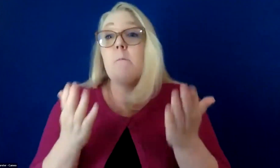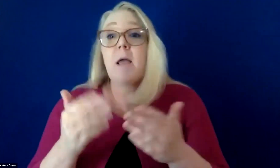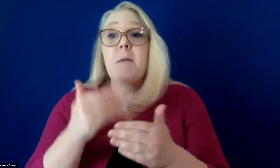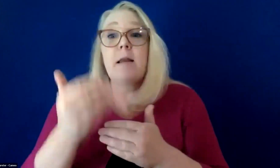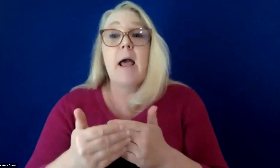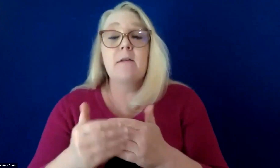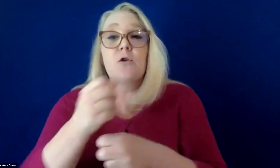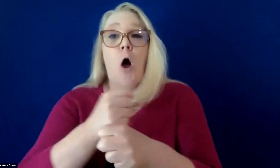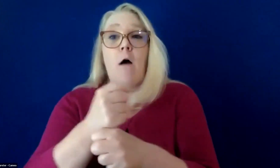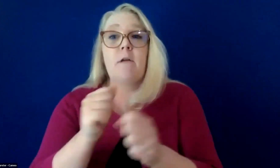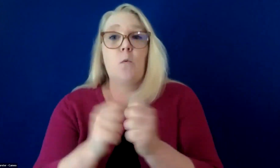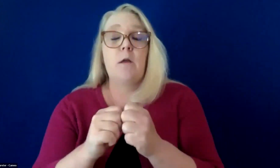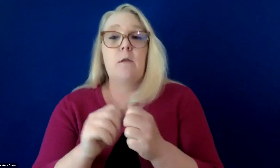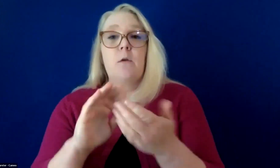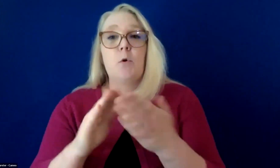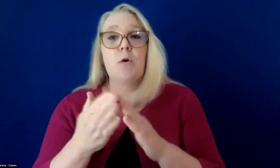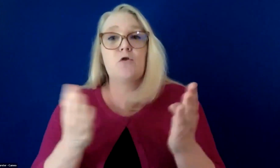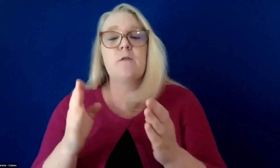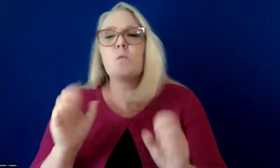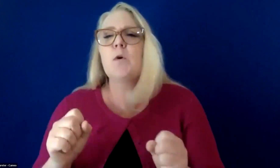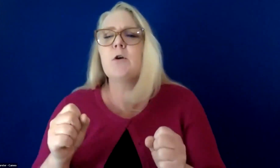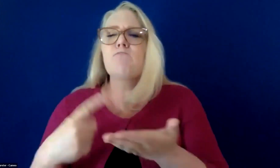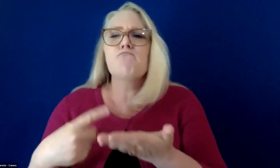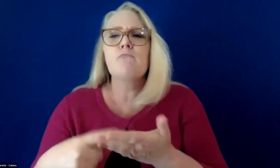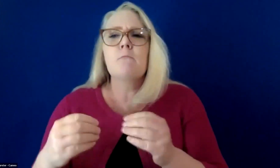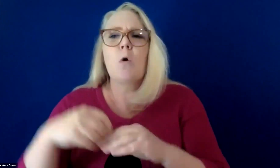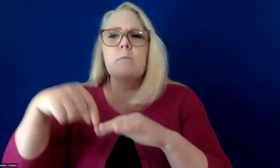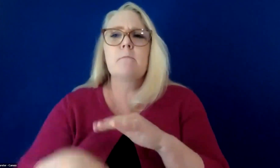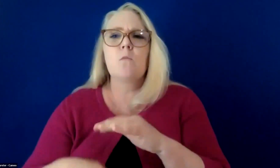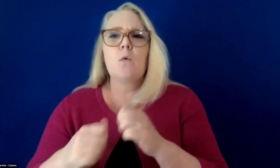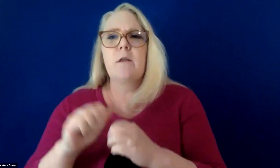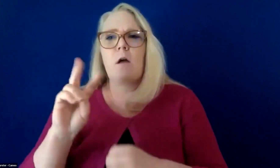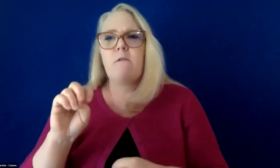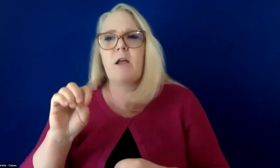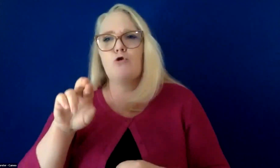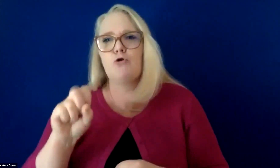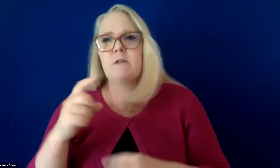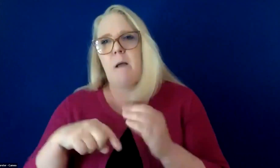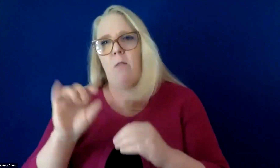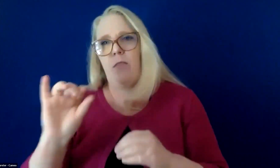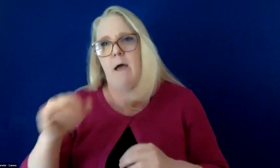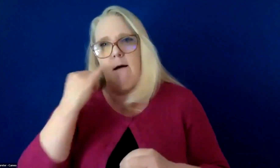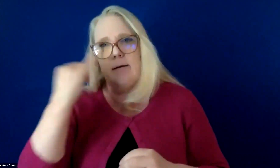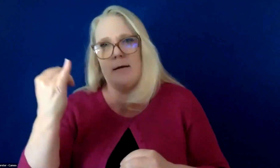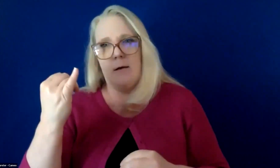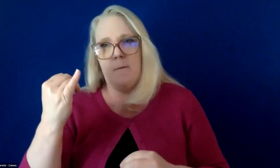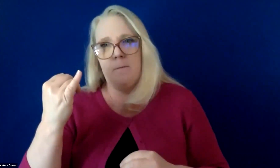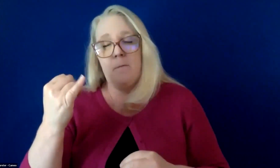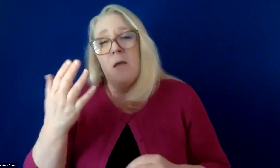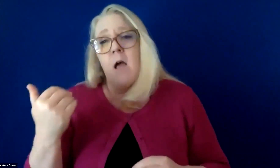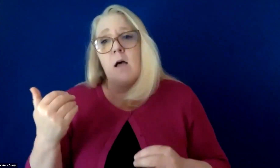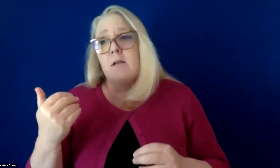community services, maybe we can talk with vendors a little bit more about, that idea, because I'll be honest with you, we haven't talked about it at all. We